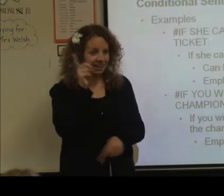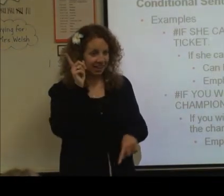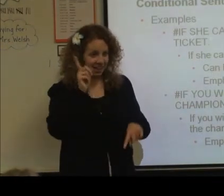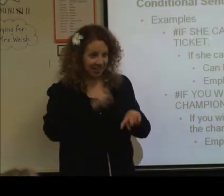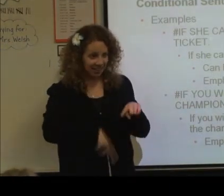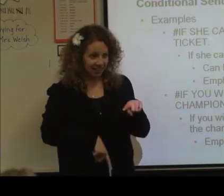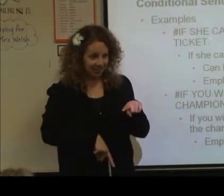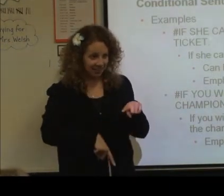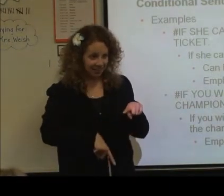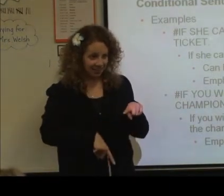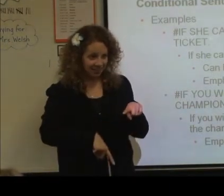can't